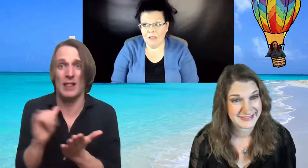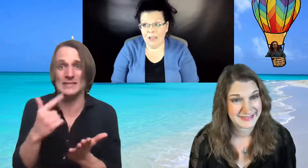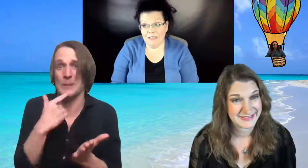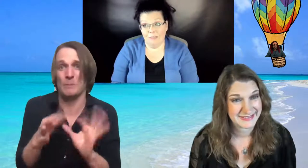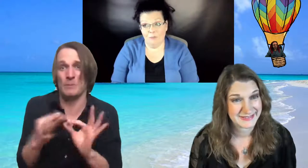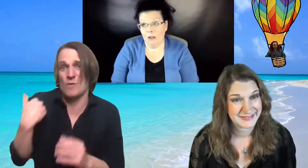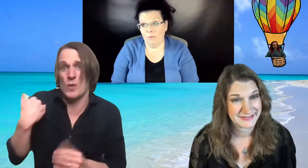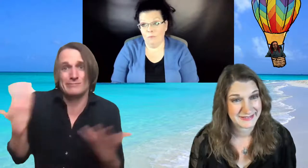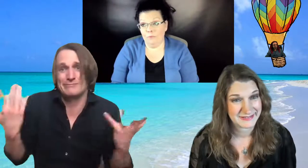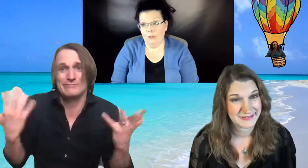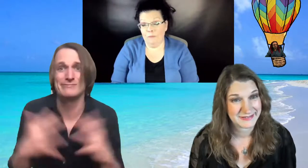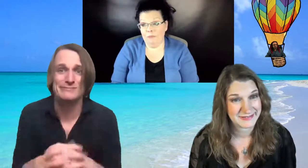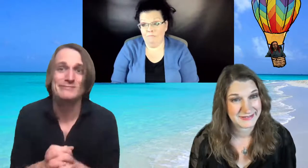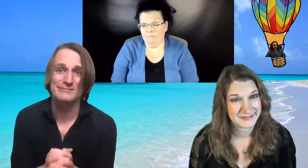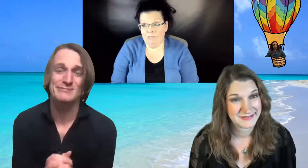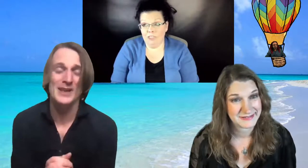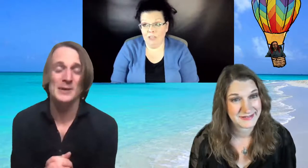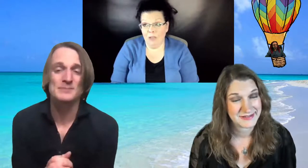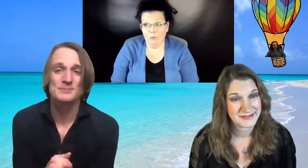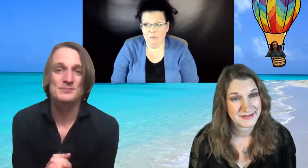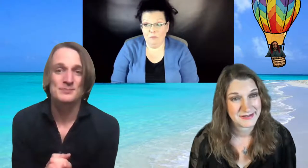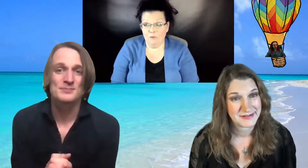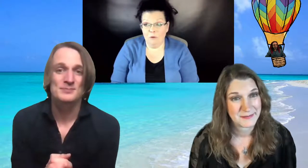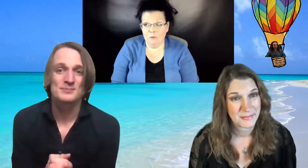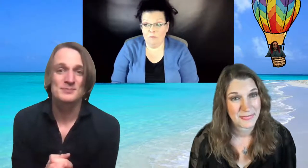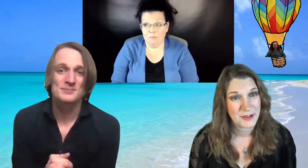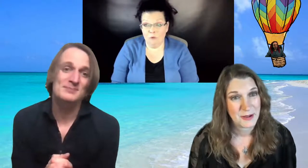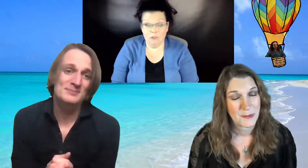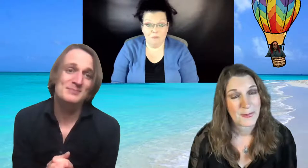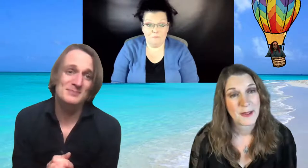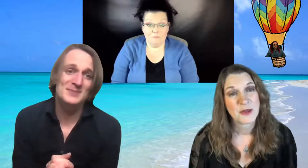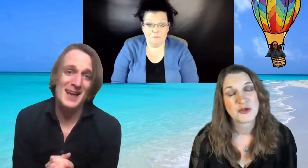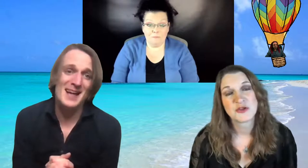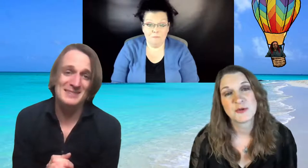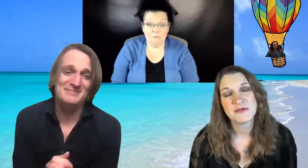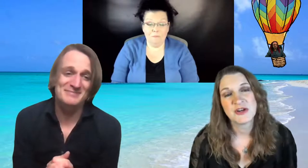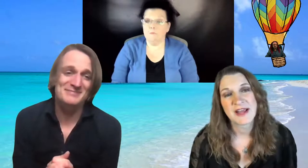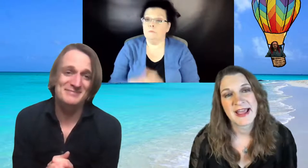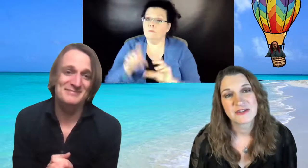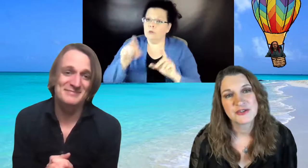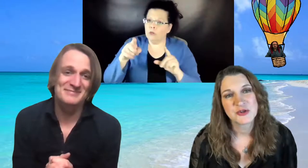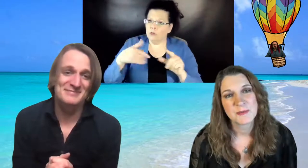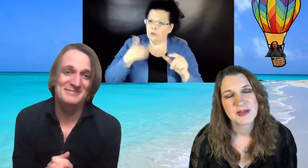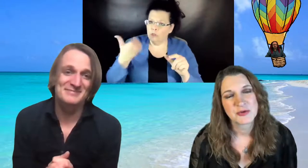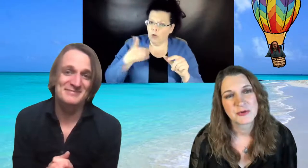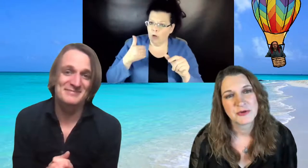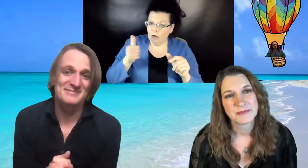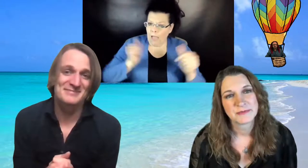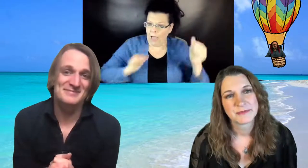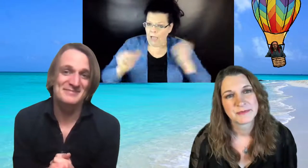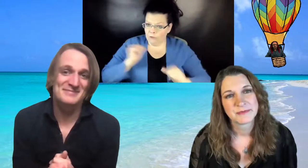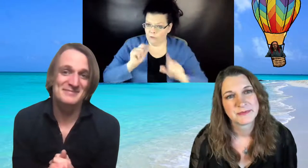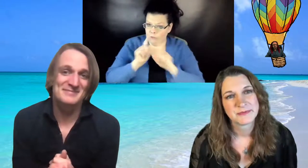I'm still asking for help. I mean, just like I was before, but more so. Do you have young actors you